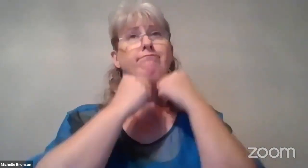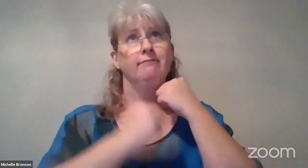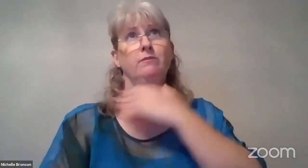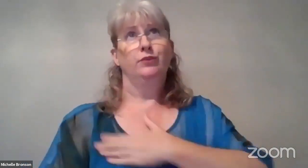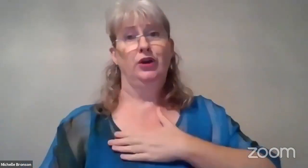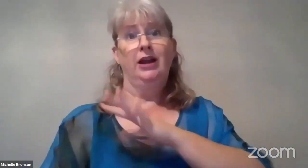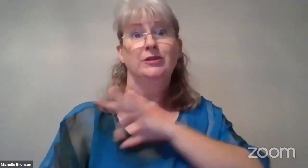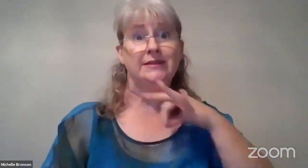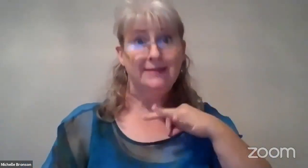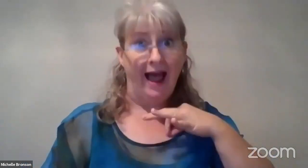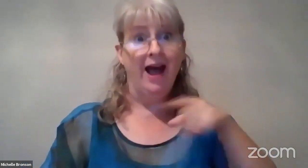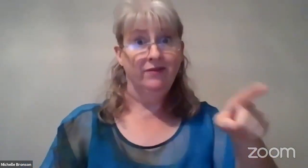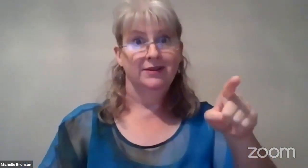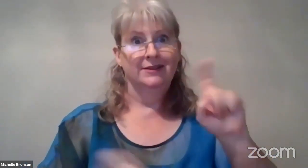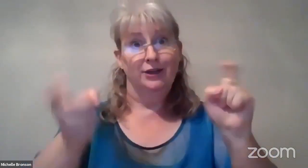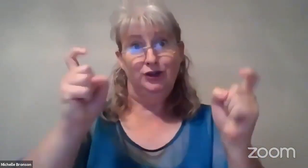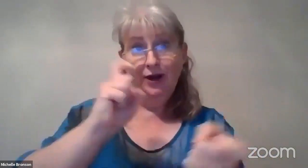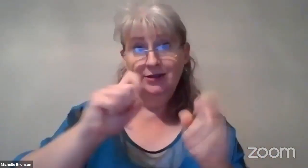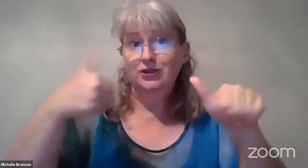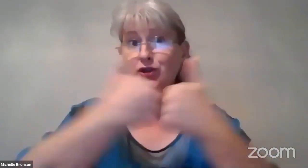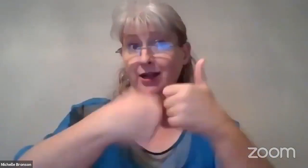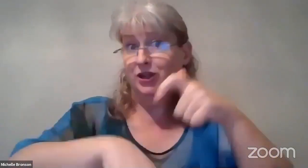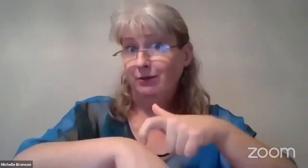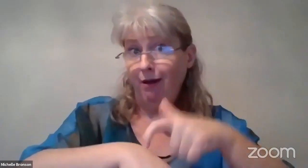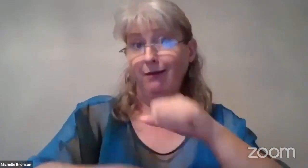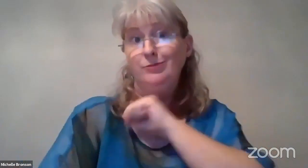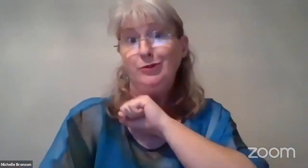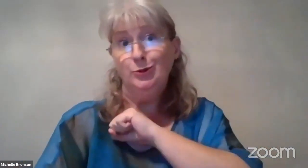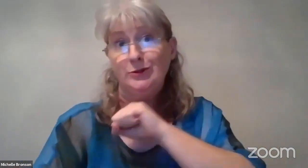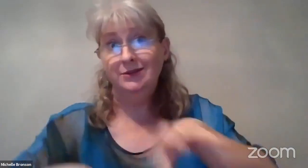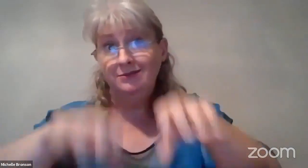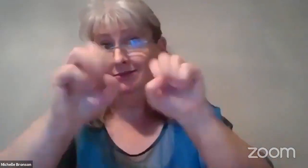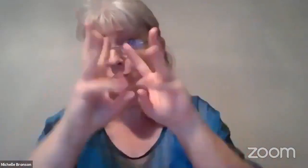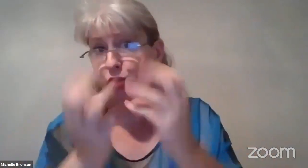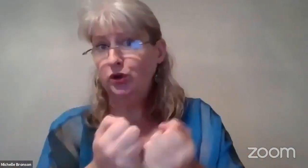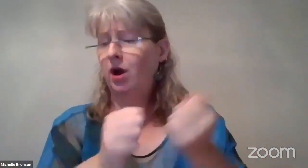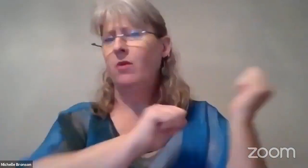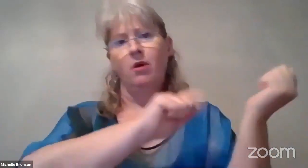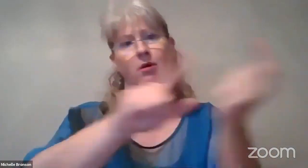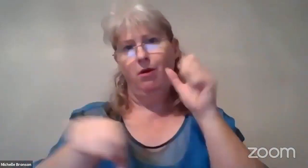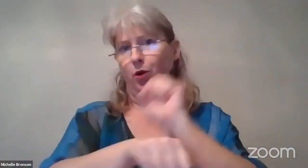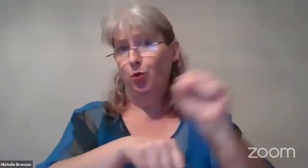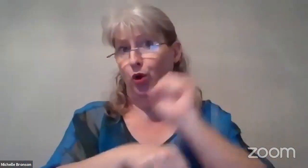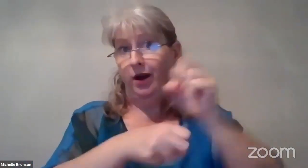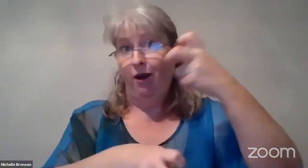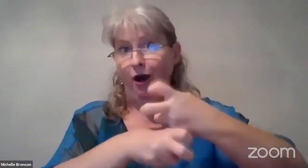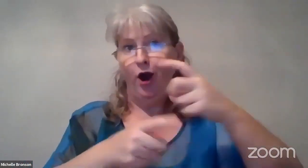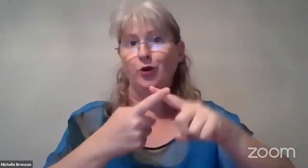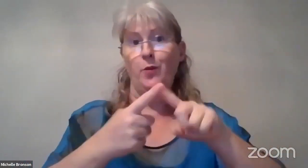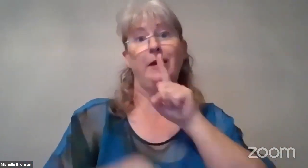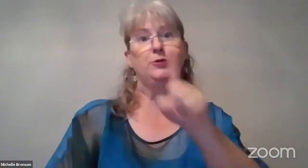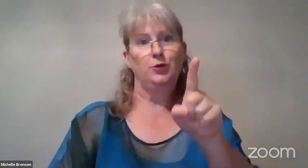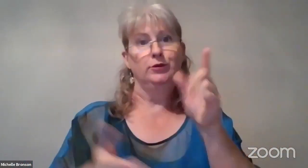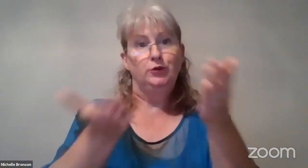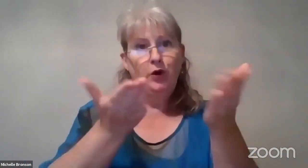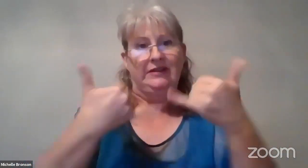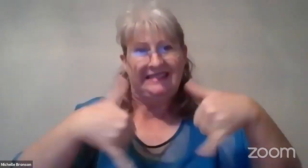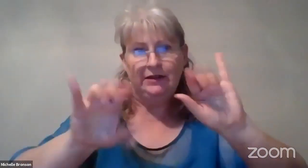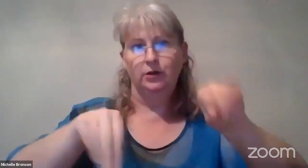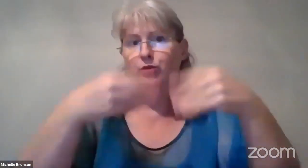But thank you so much for your support. I'm so grateful for our staff's flexibility, our board's flexibility,